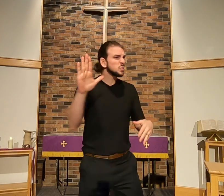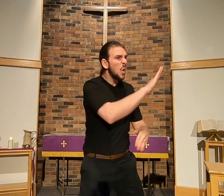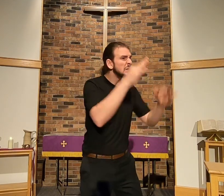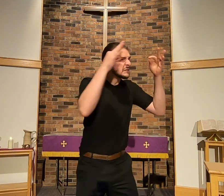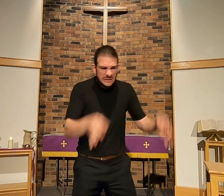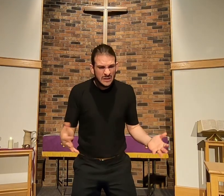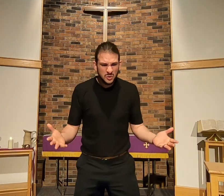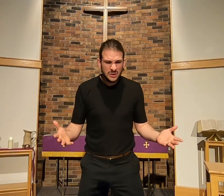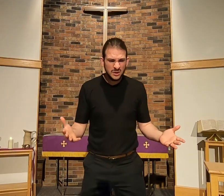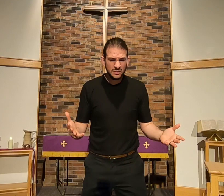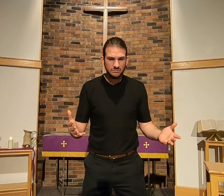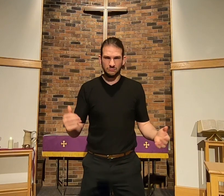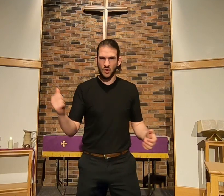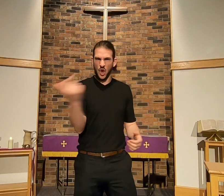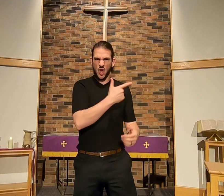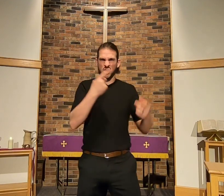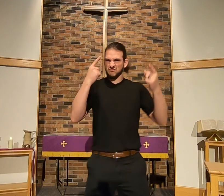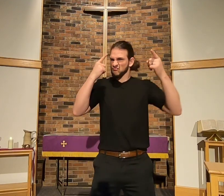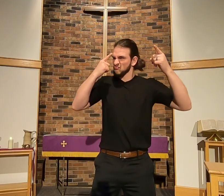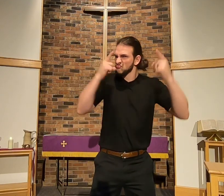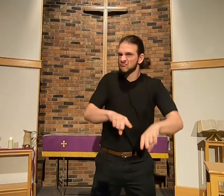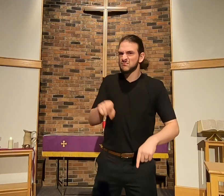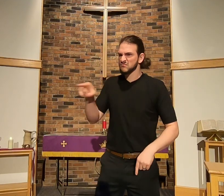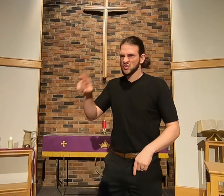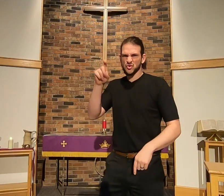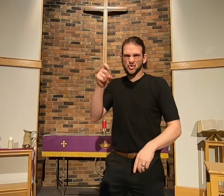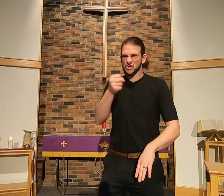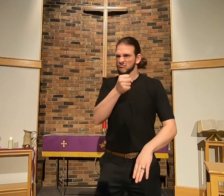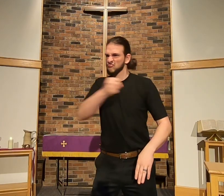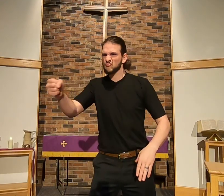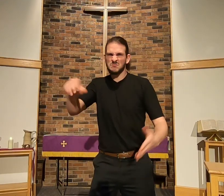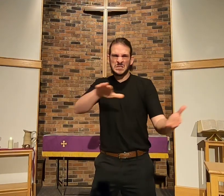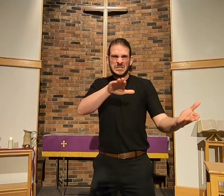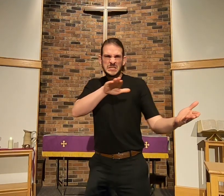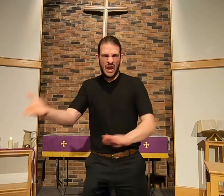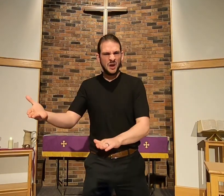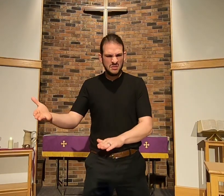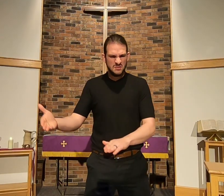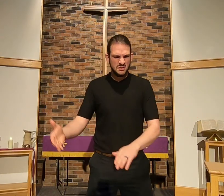What is your decision?" They all agreed that he should be put to death.